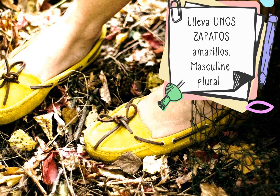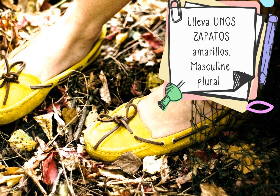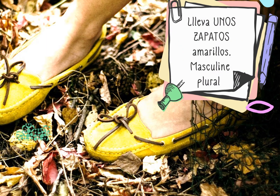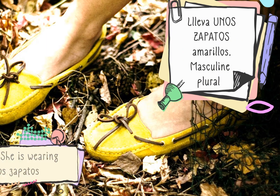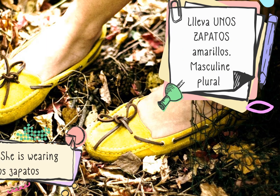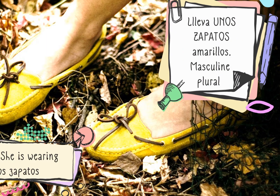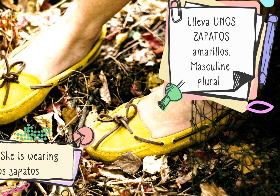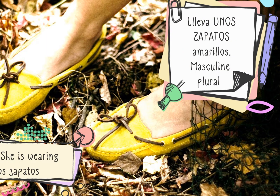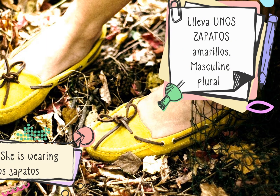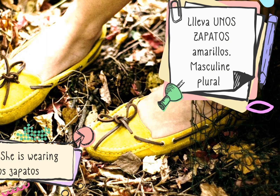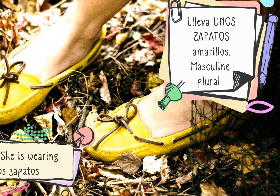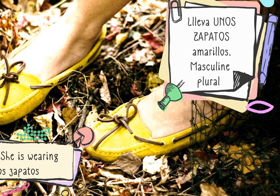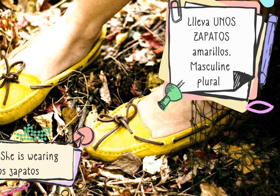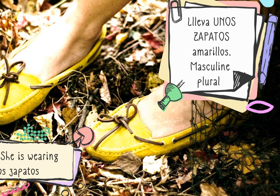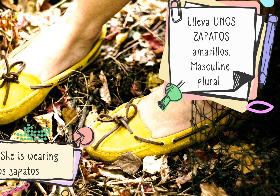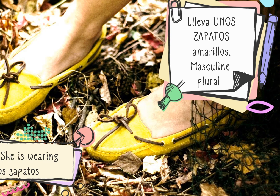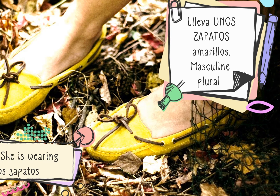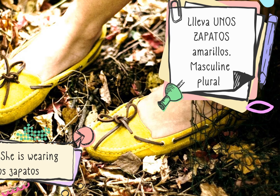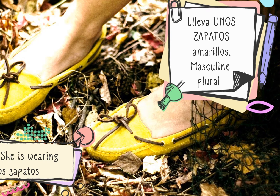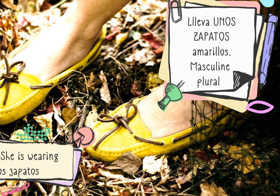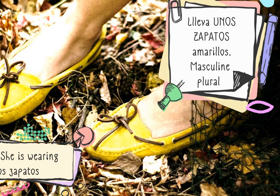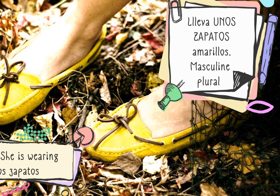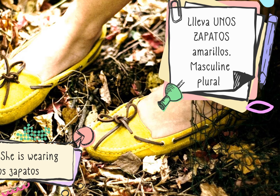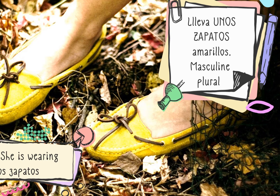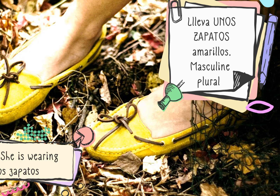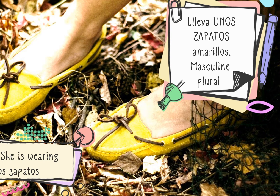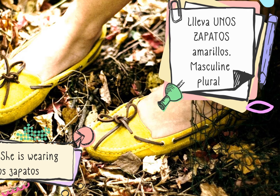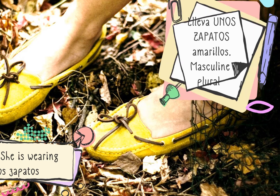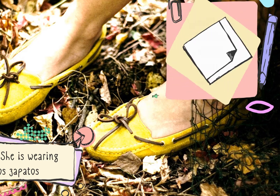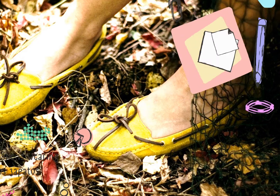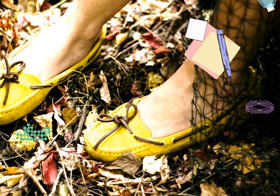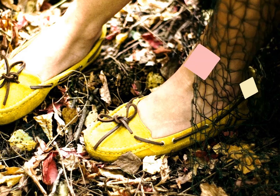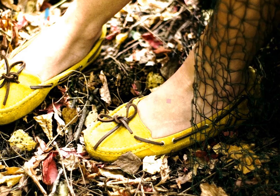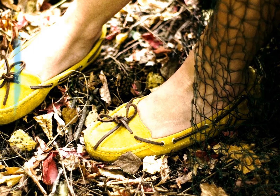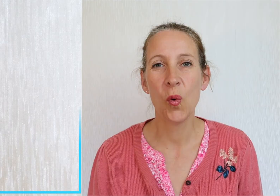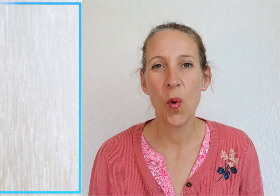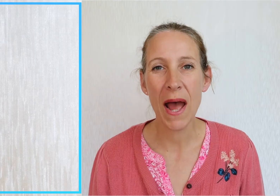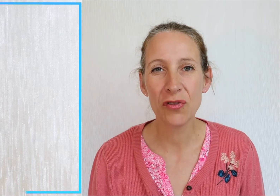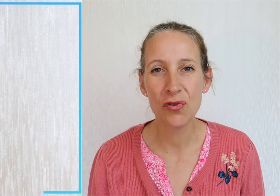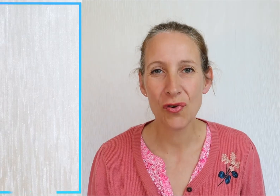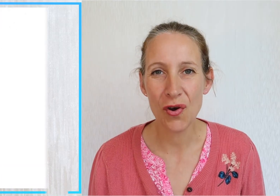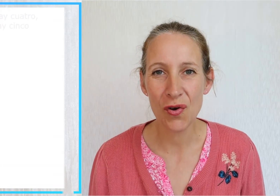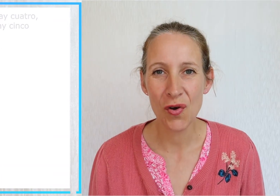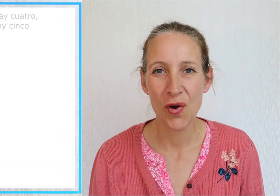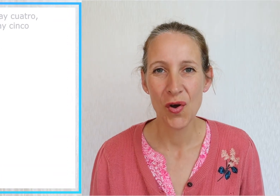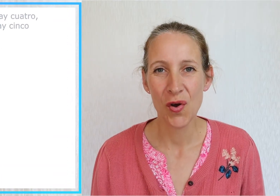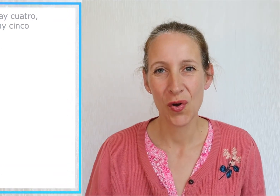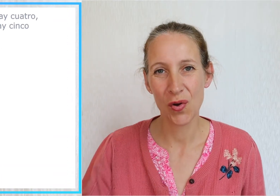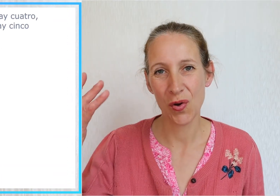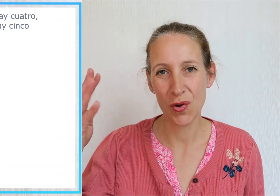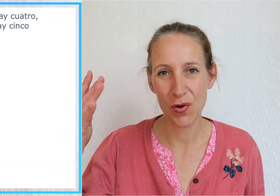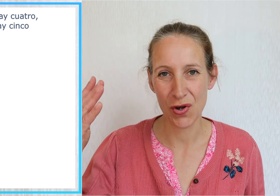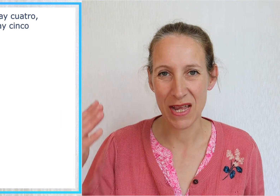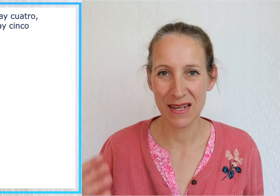zapatos amarillos. There are 4